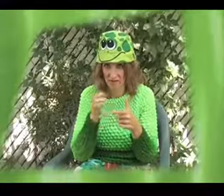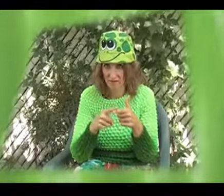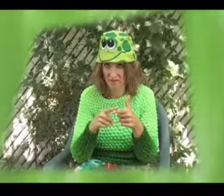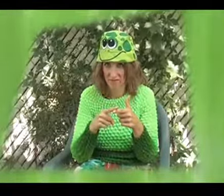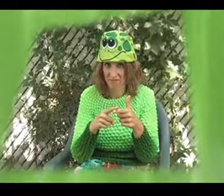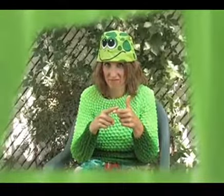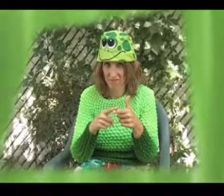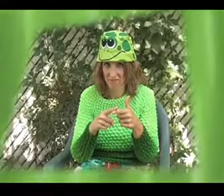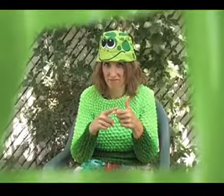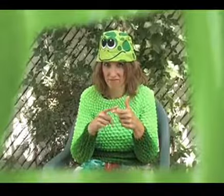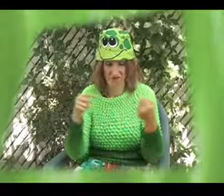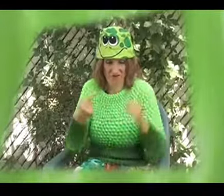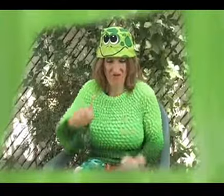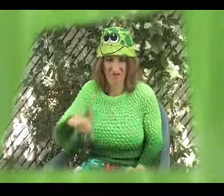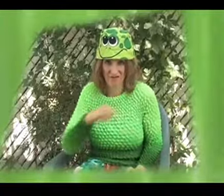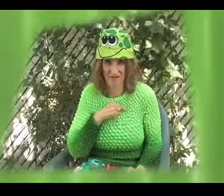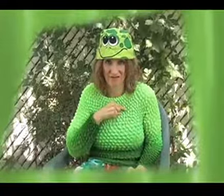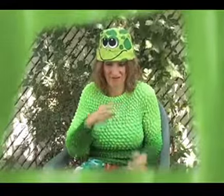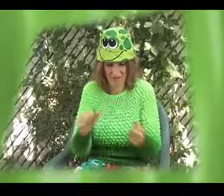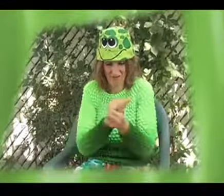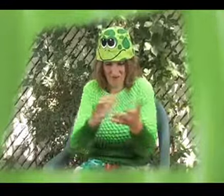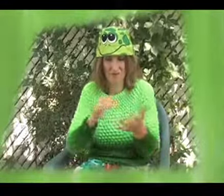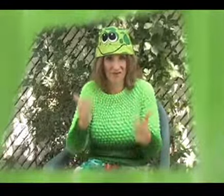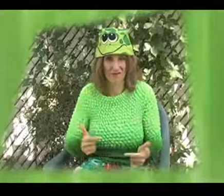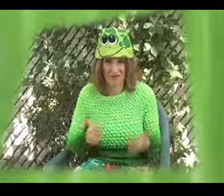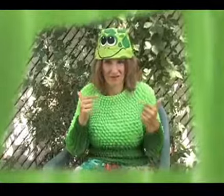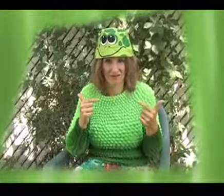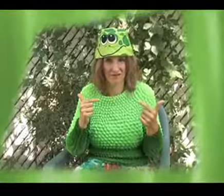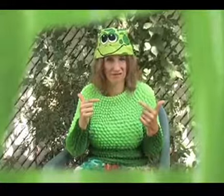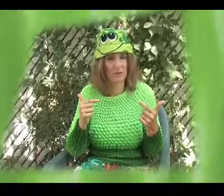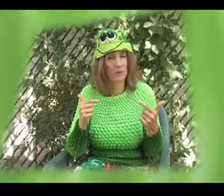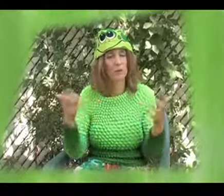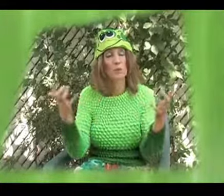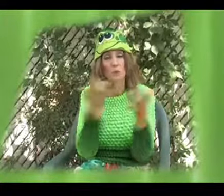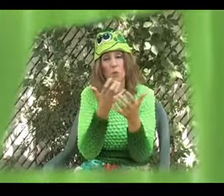comfortable, and then it really hurts us and can destroy our life. But